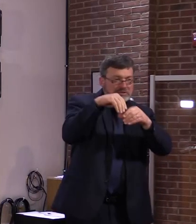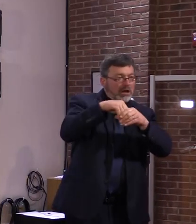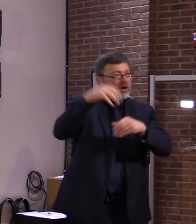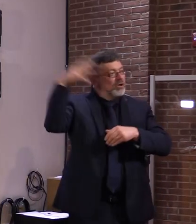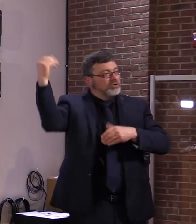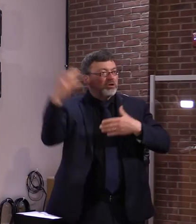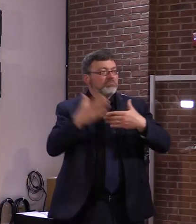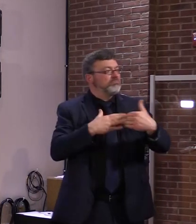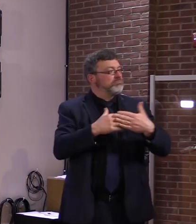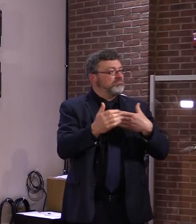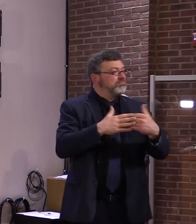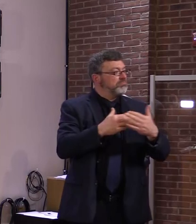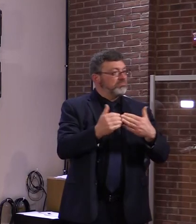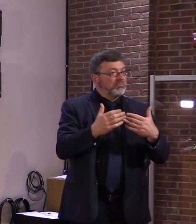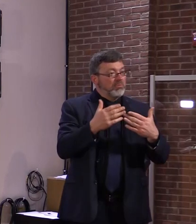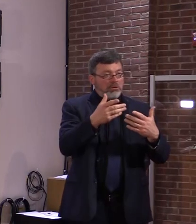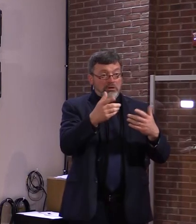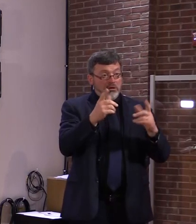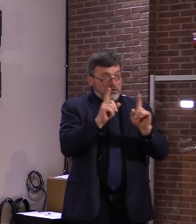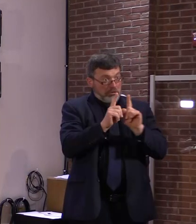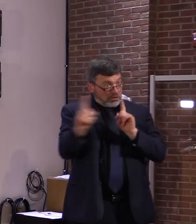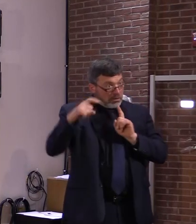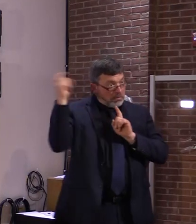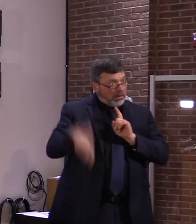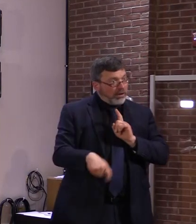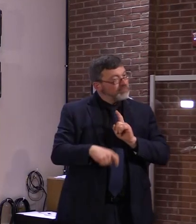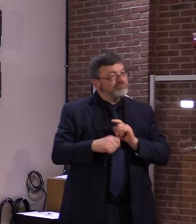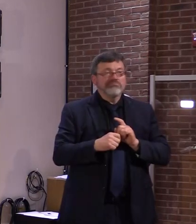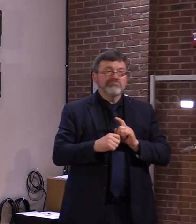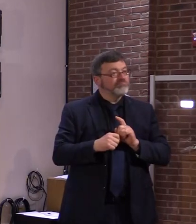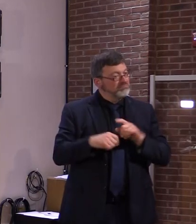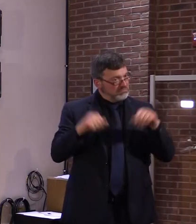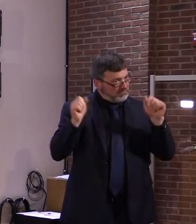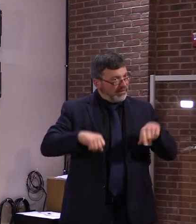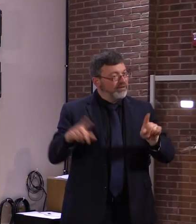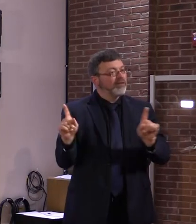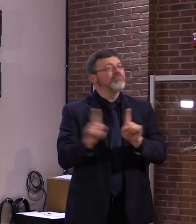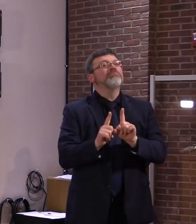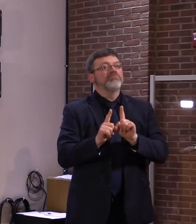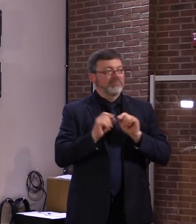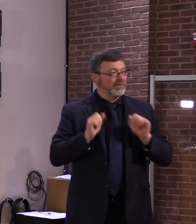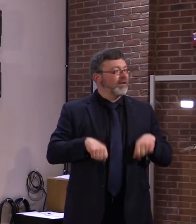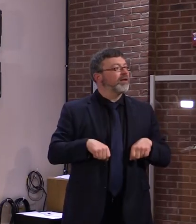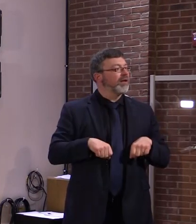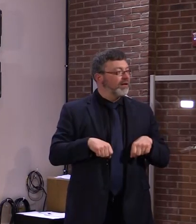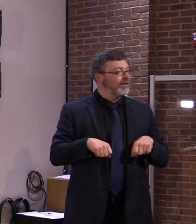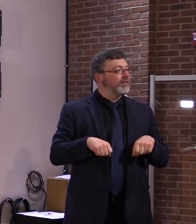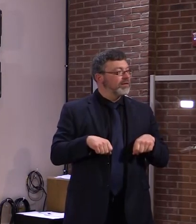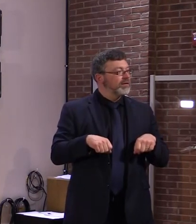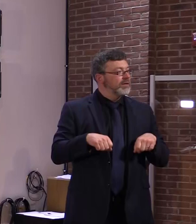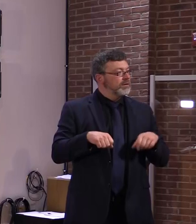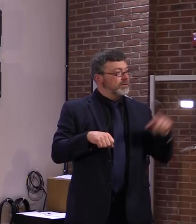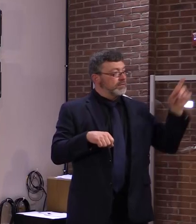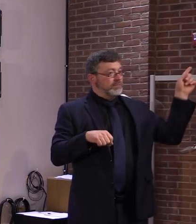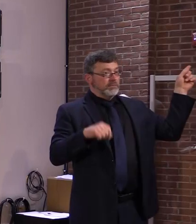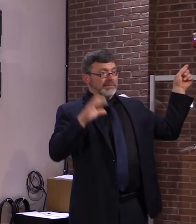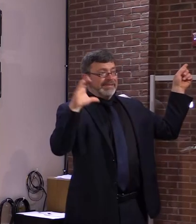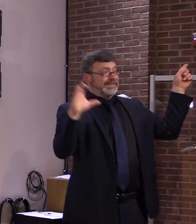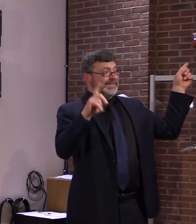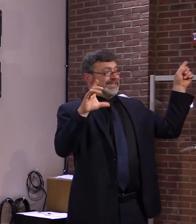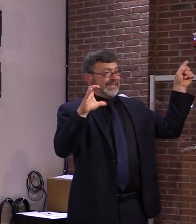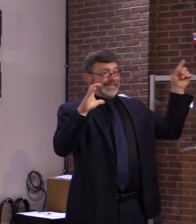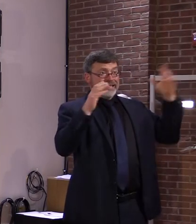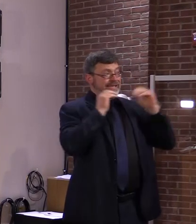is based on current science, research, and data. Cases continue to fall here and around the country,